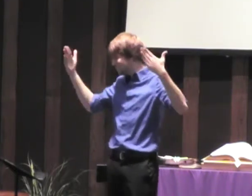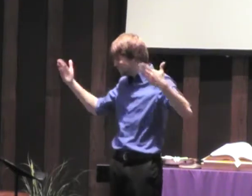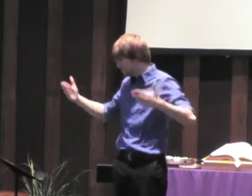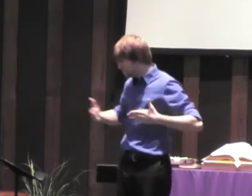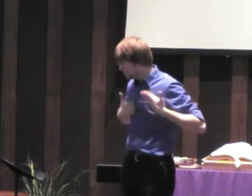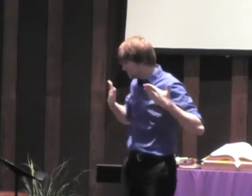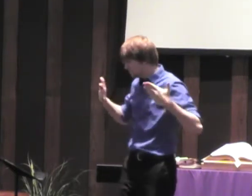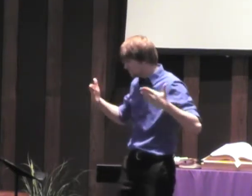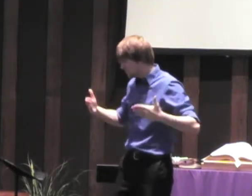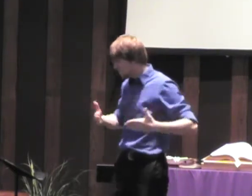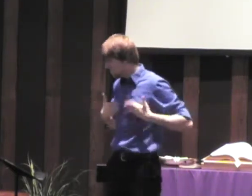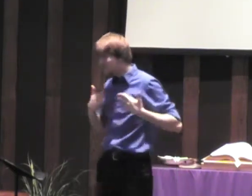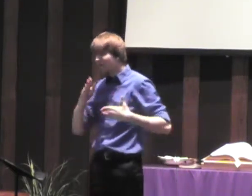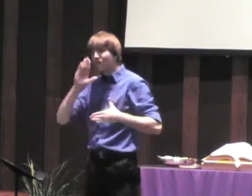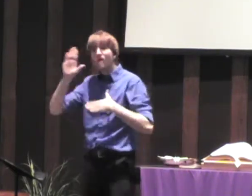and I cried tears of joy.